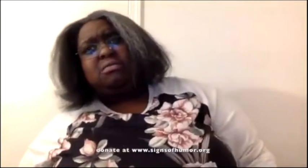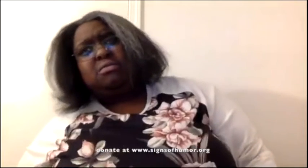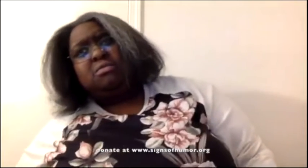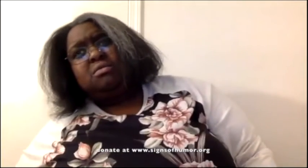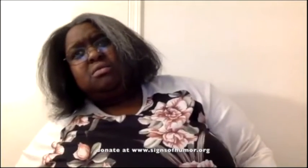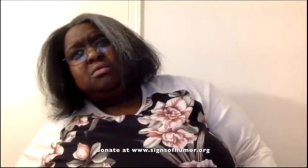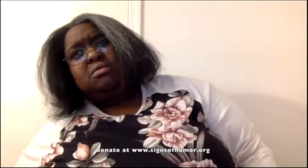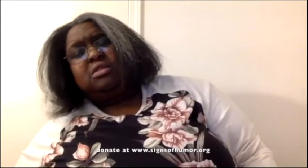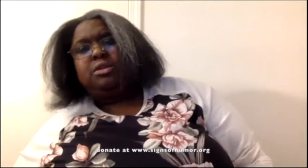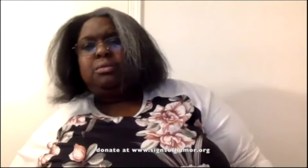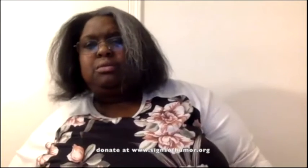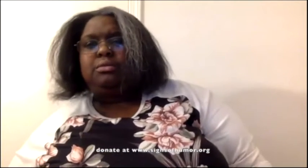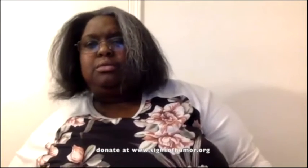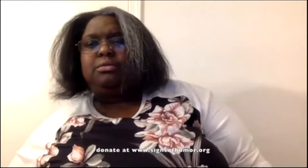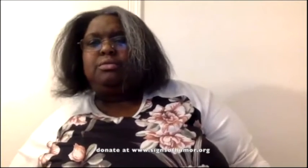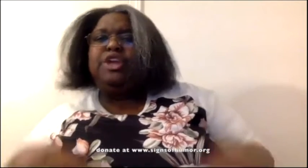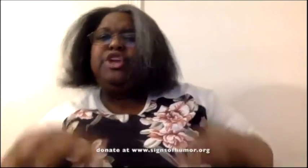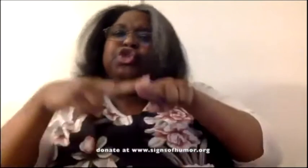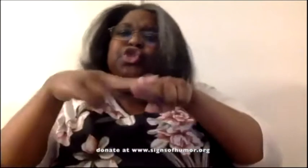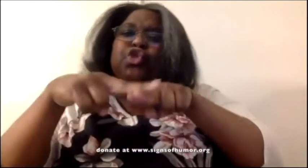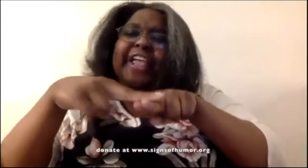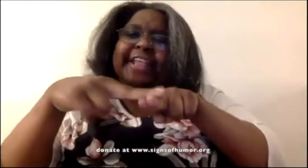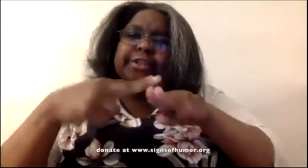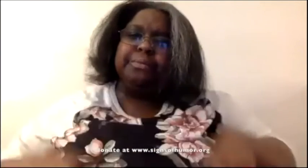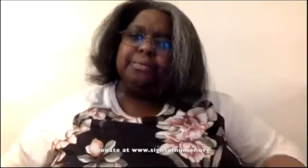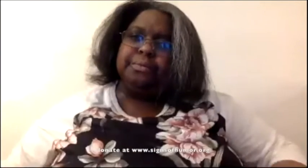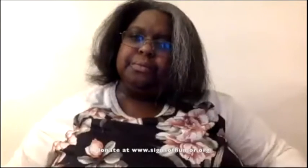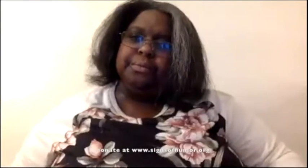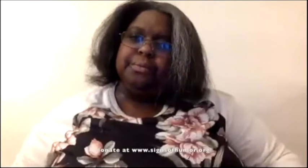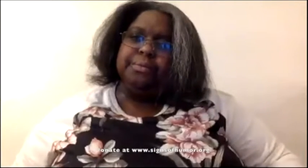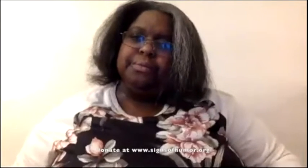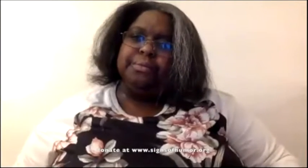heroes. And here it comes, a train.